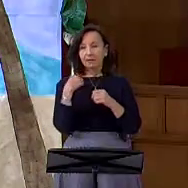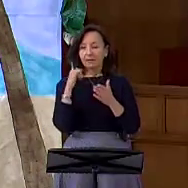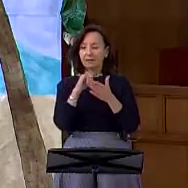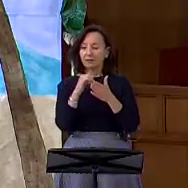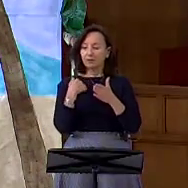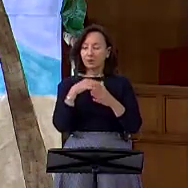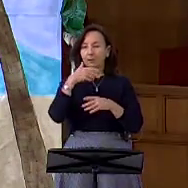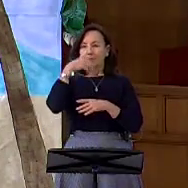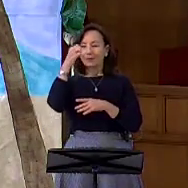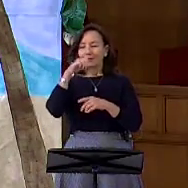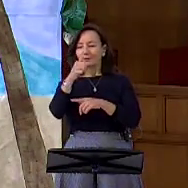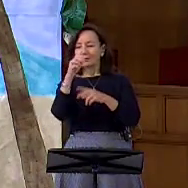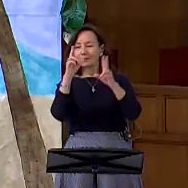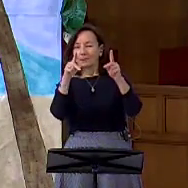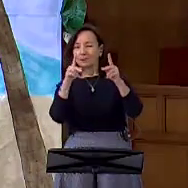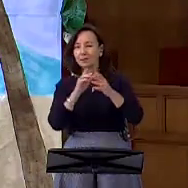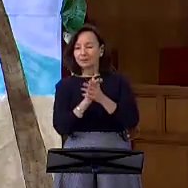somebody else.